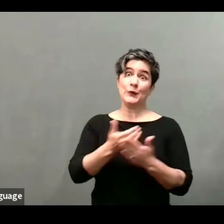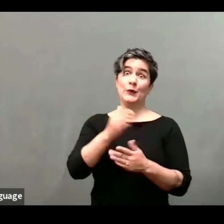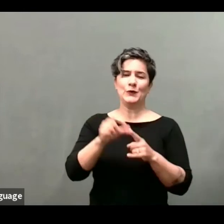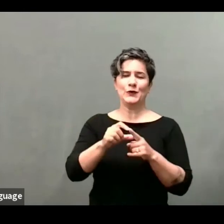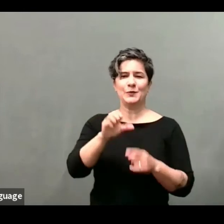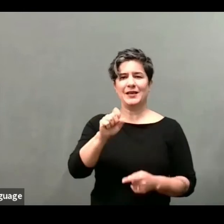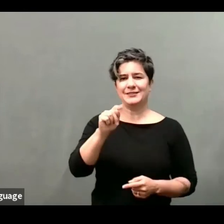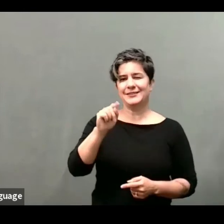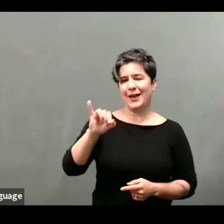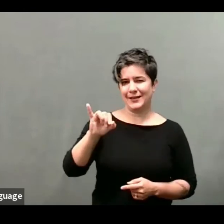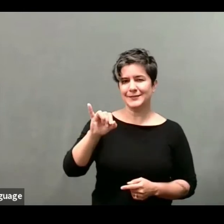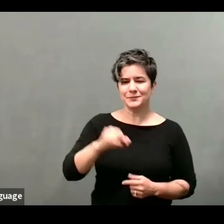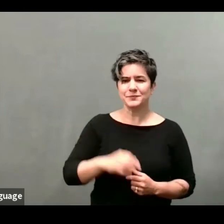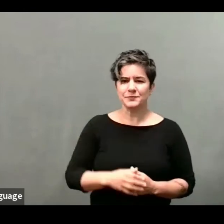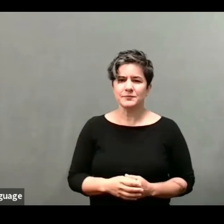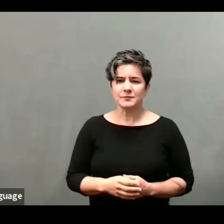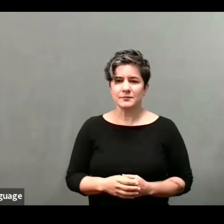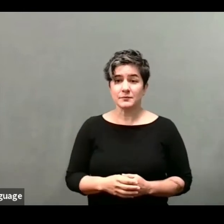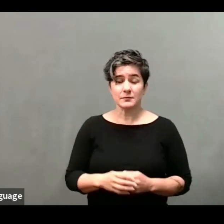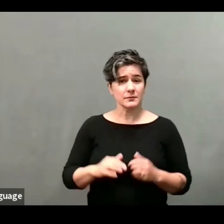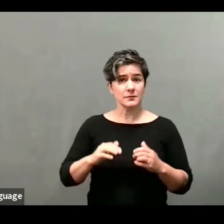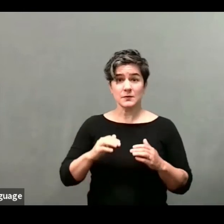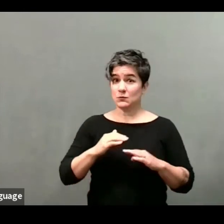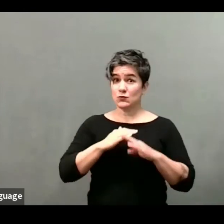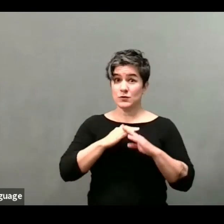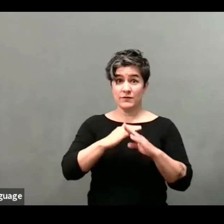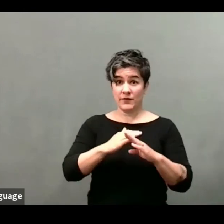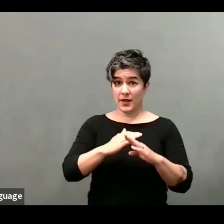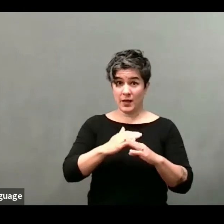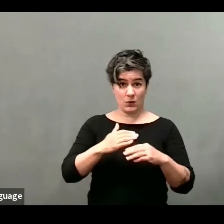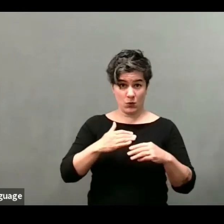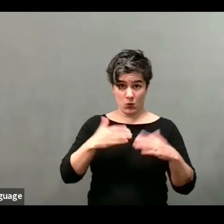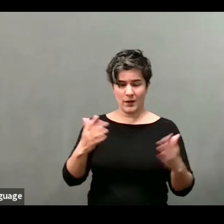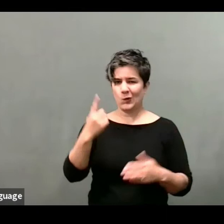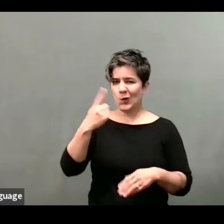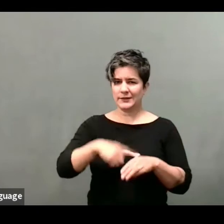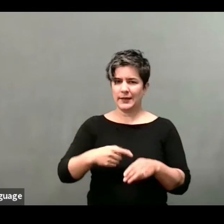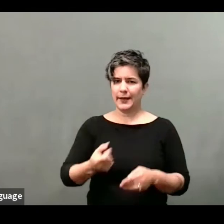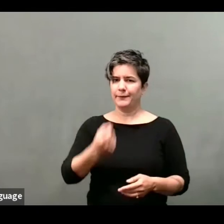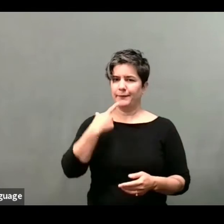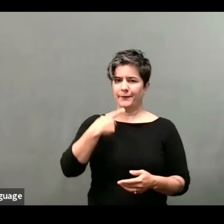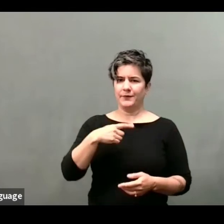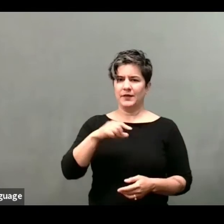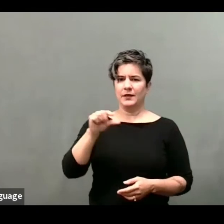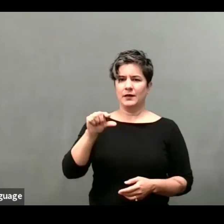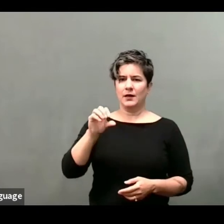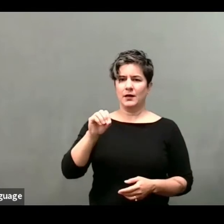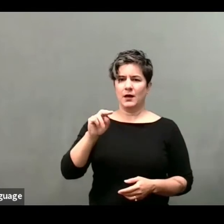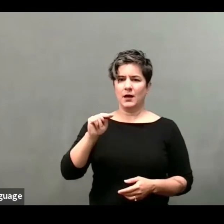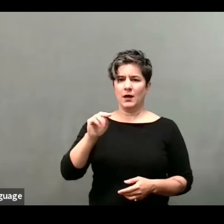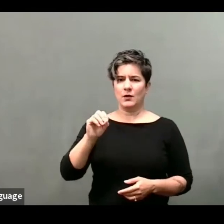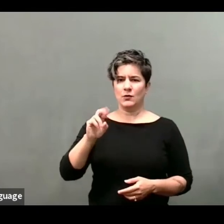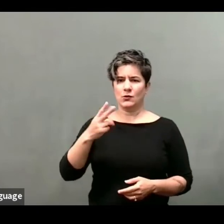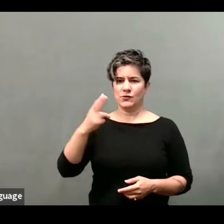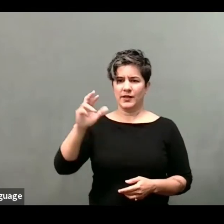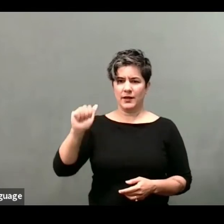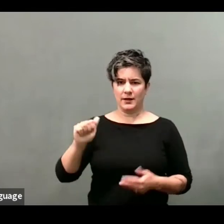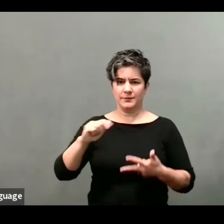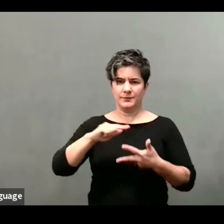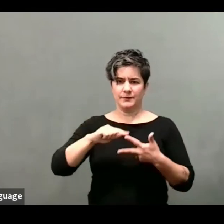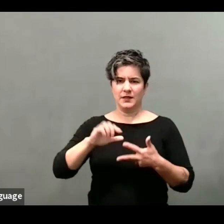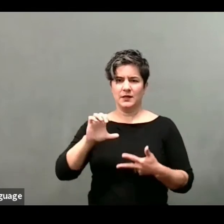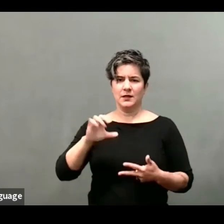more. The main things that we can prevent with a one-time dose at the hospital are gonorrhea,